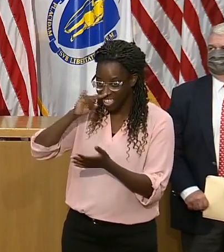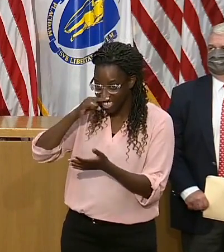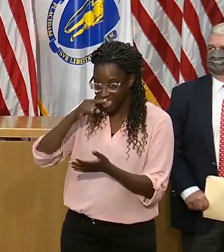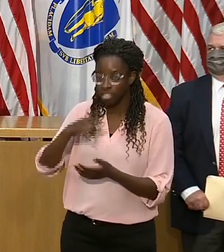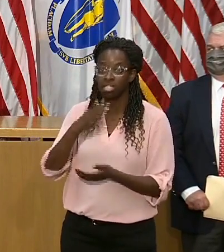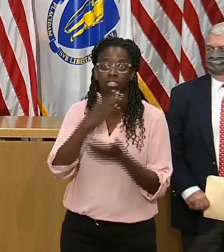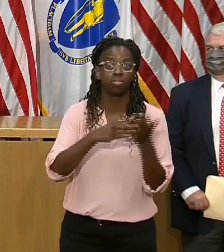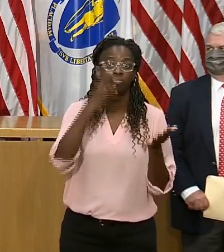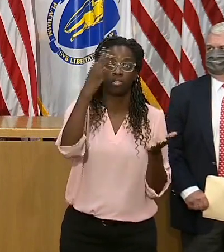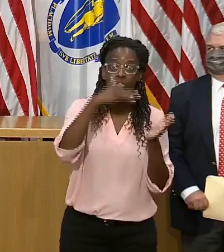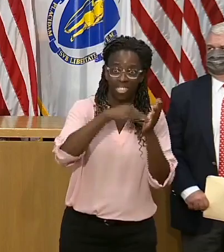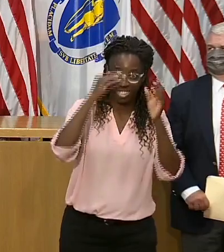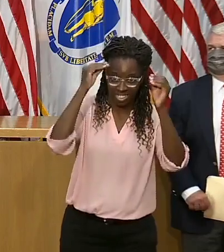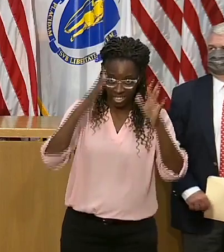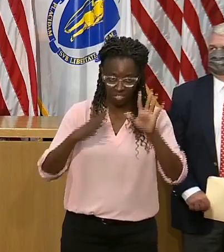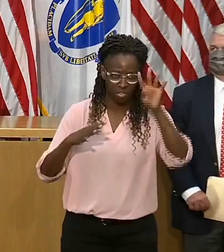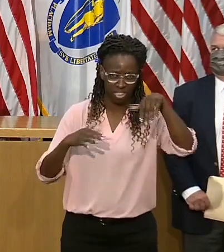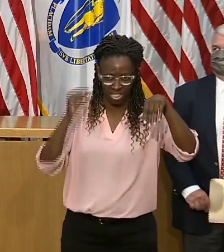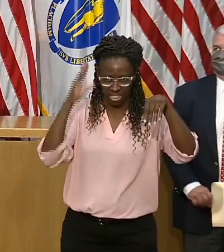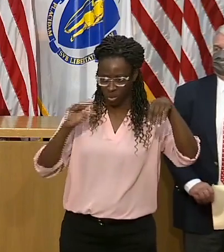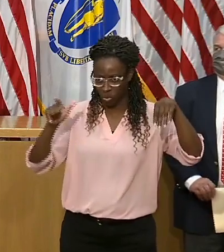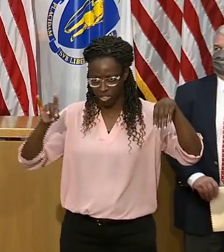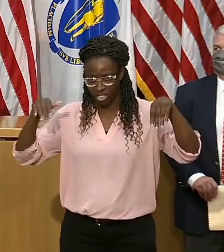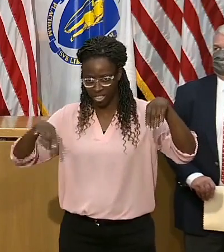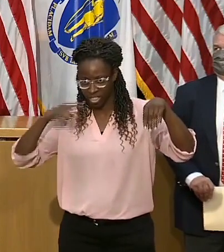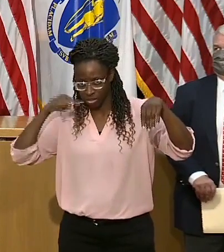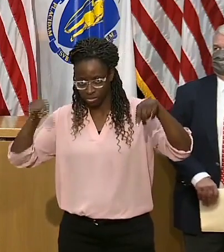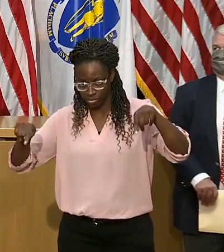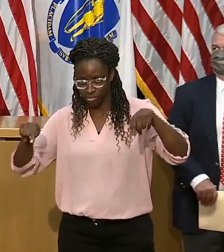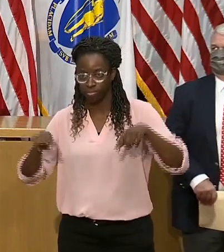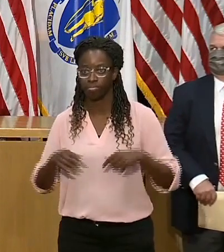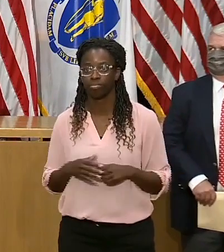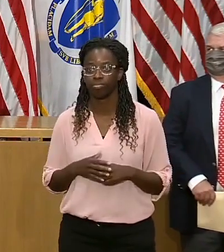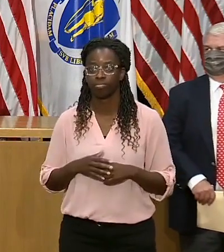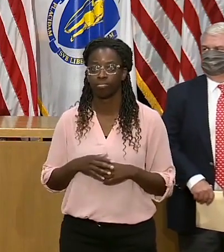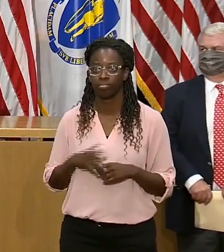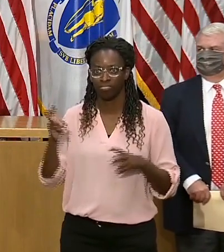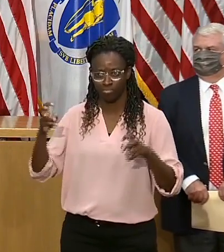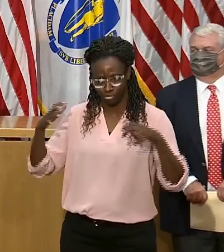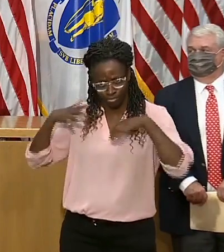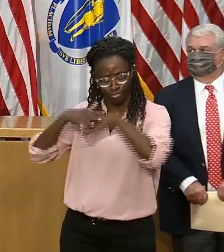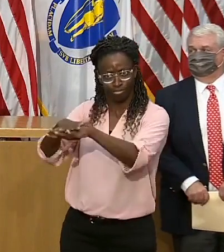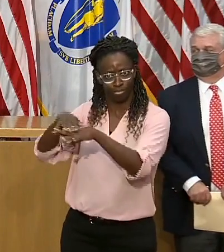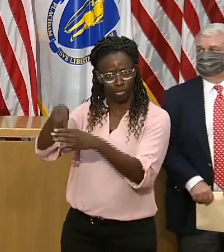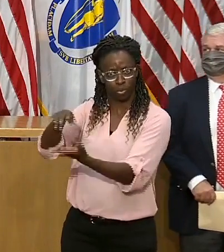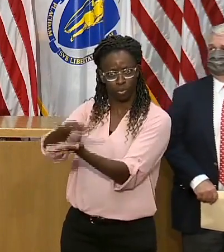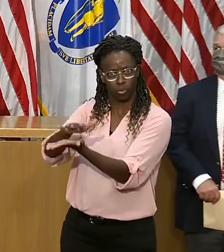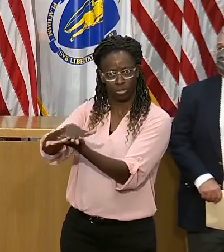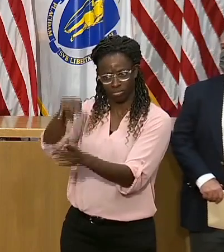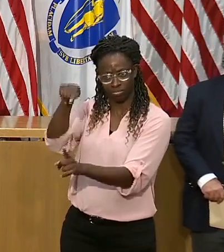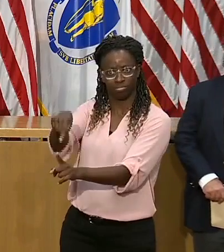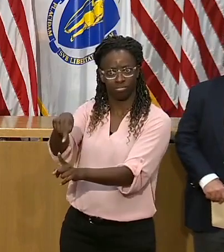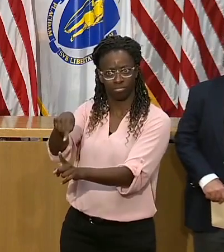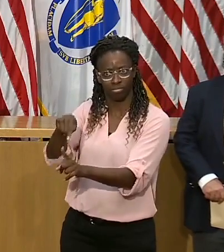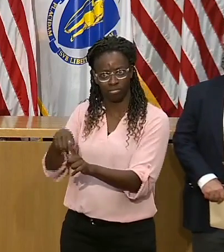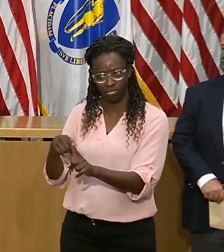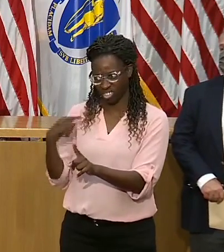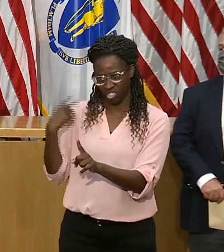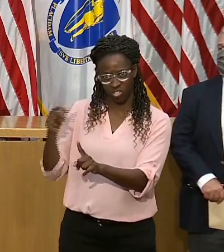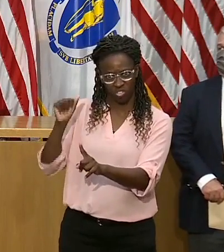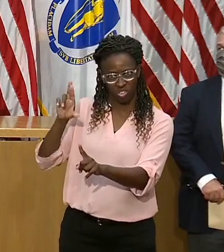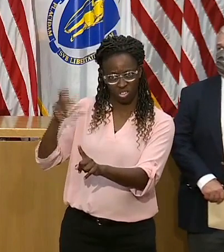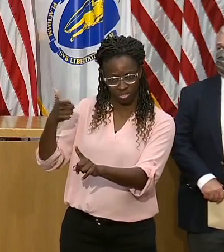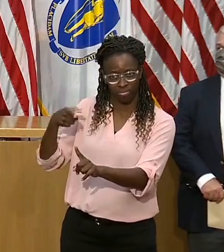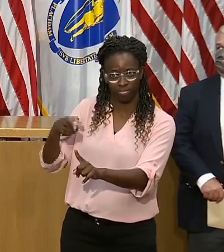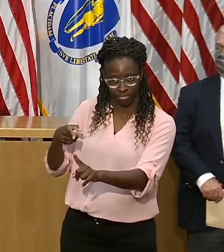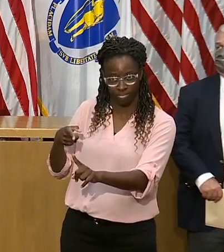back in-person learning since the middle of August, and they have a handful of cases. And